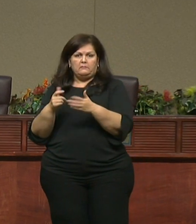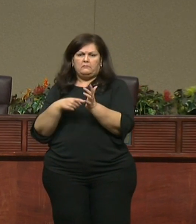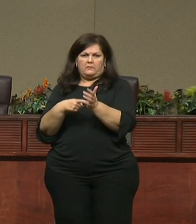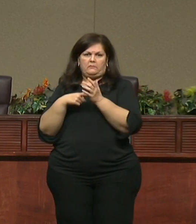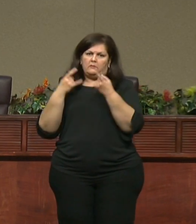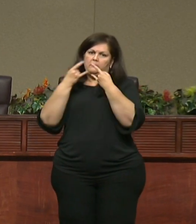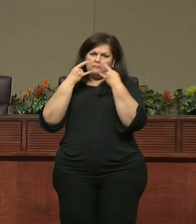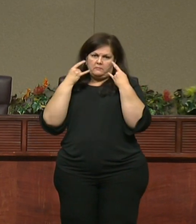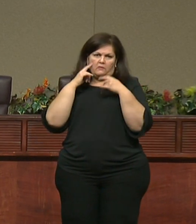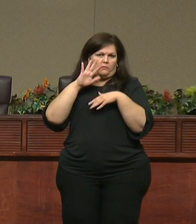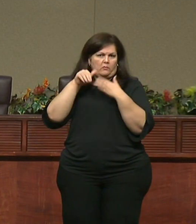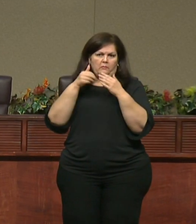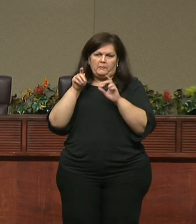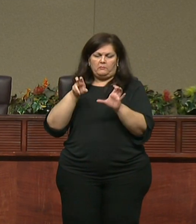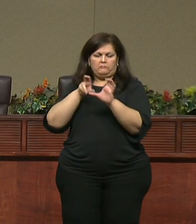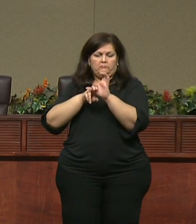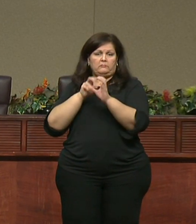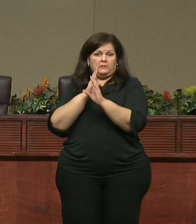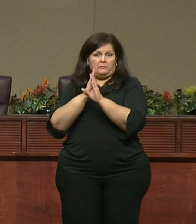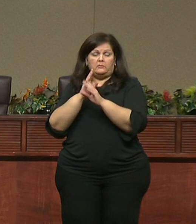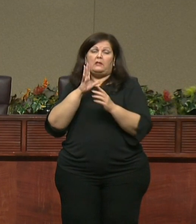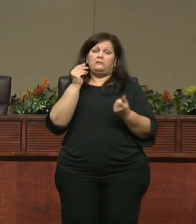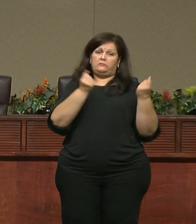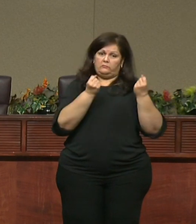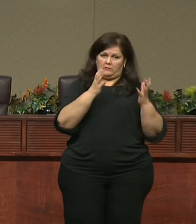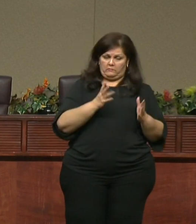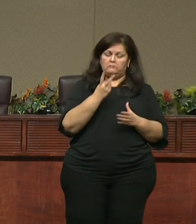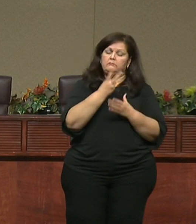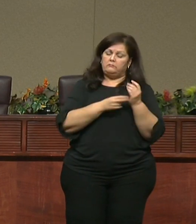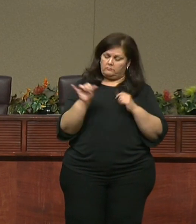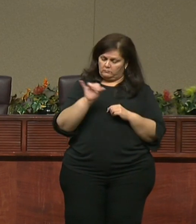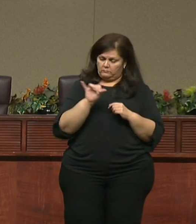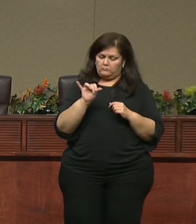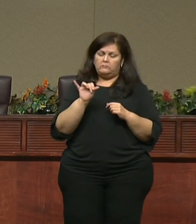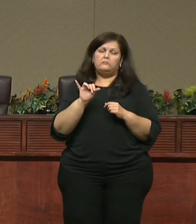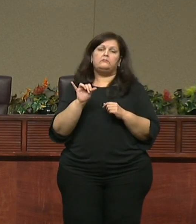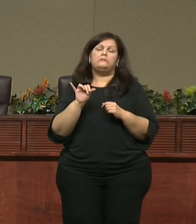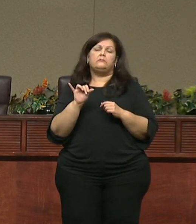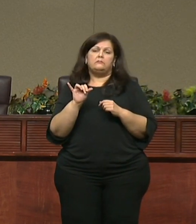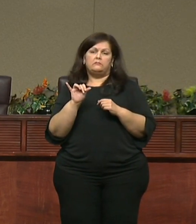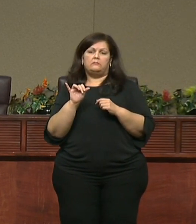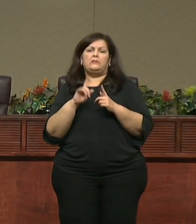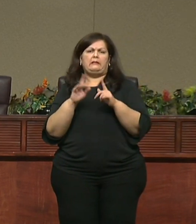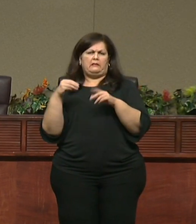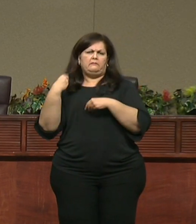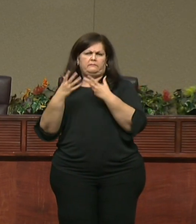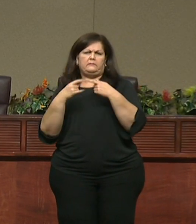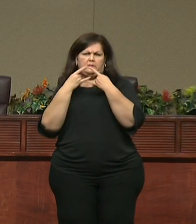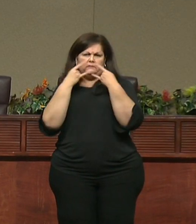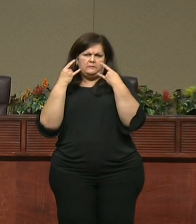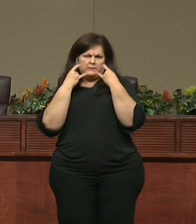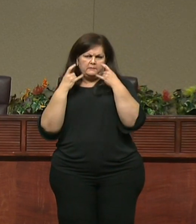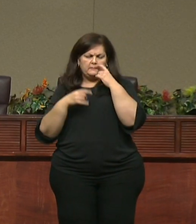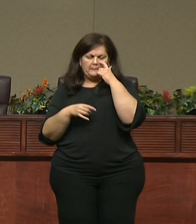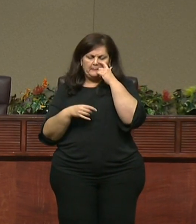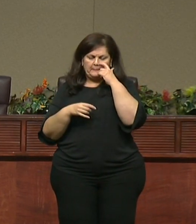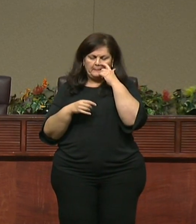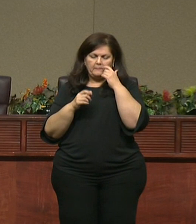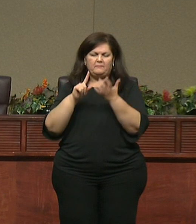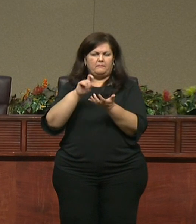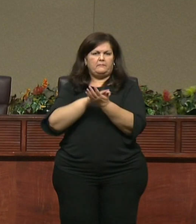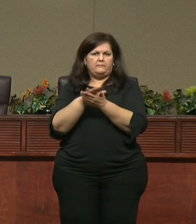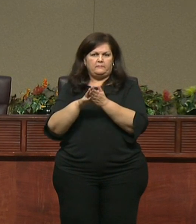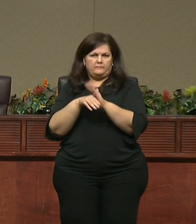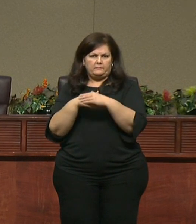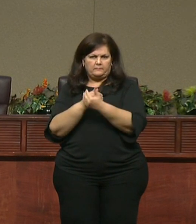face coverings for riders and drivers and have various stops are handing out face masks. They have hand